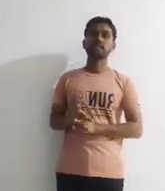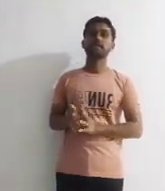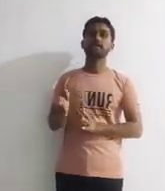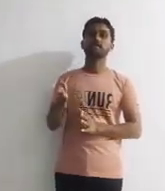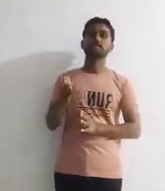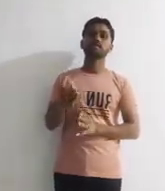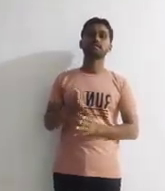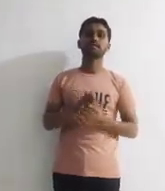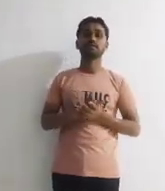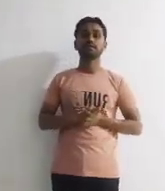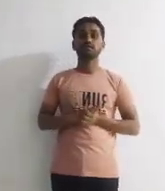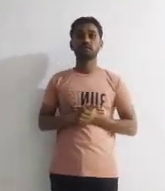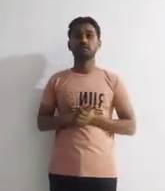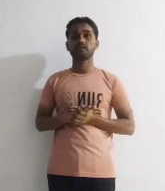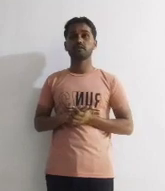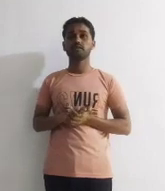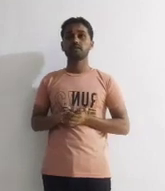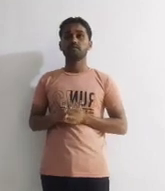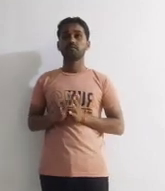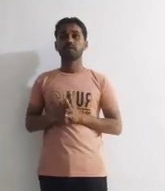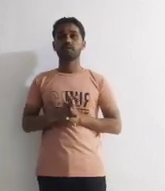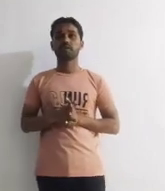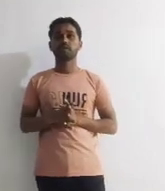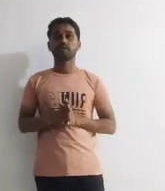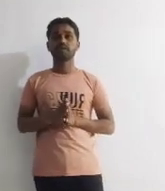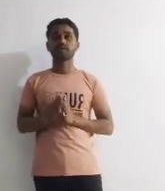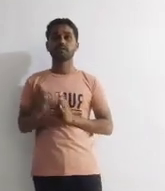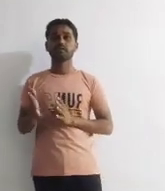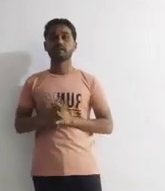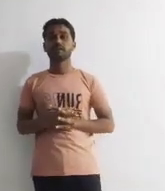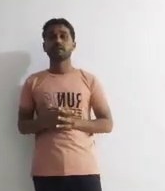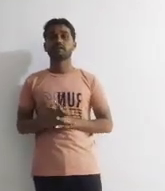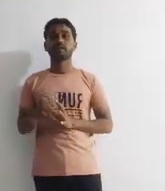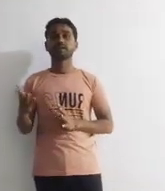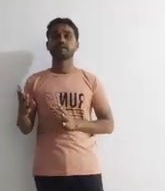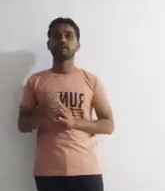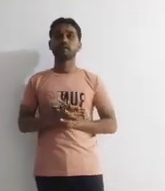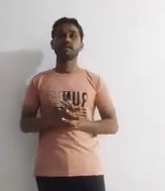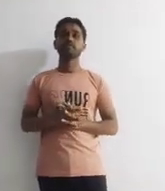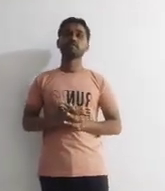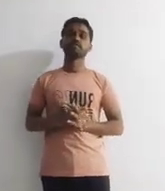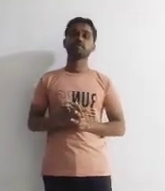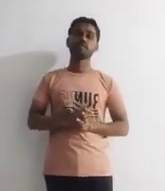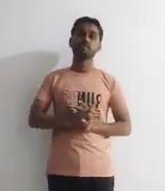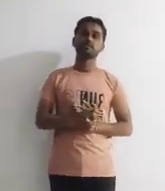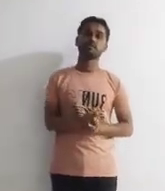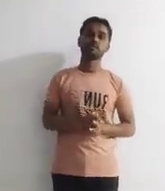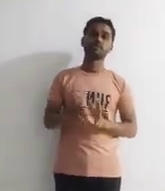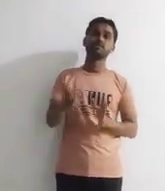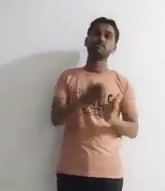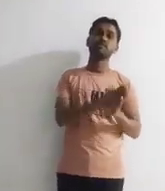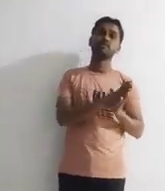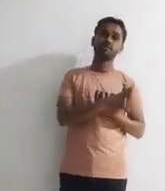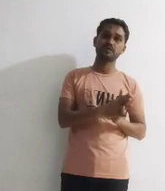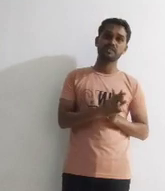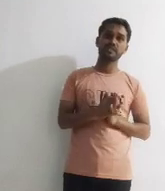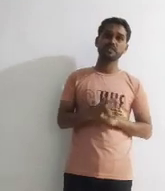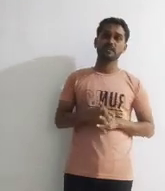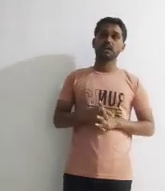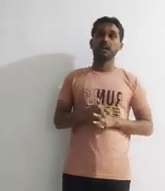that concept, the main theory is a thread. Thread is a lightweight sub-process, the smallest unit of processing.